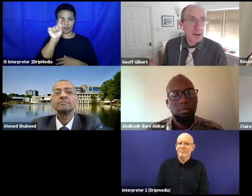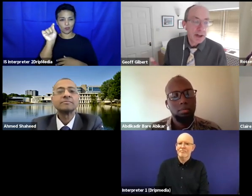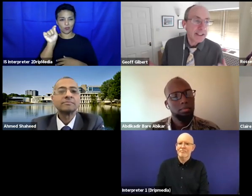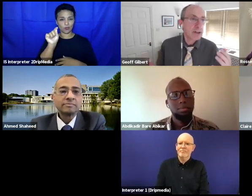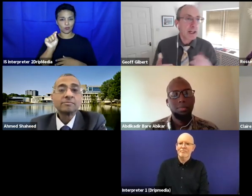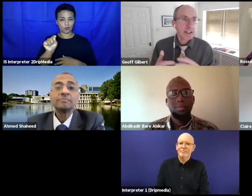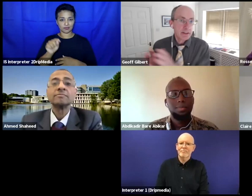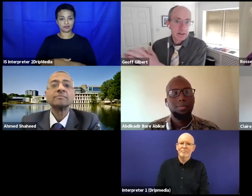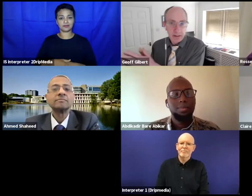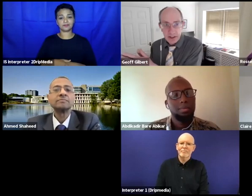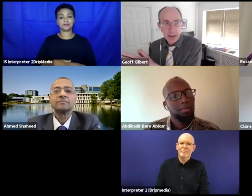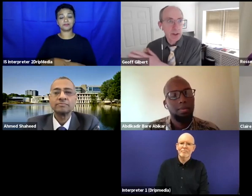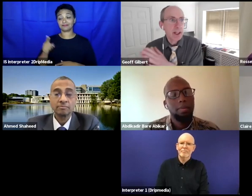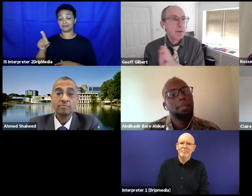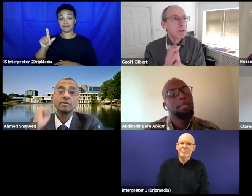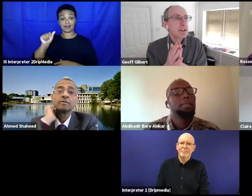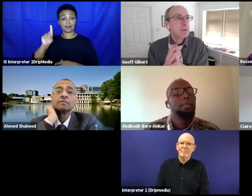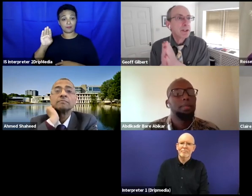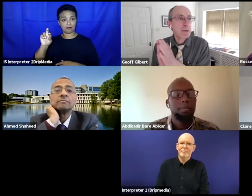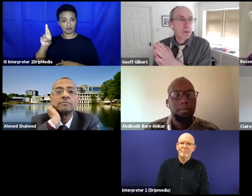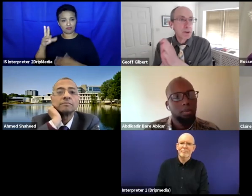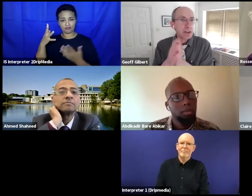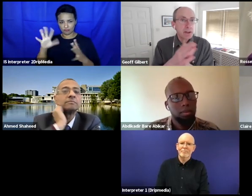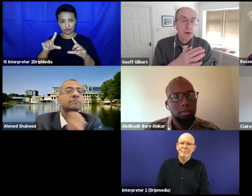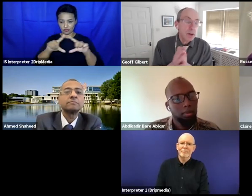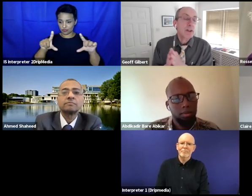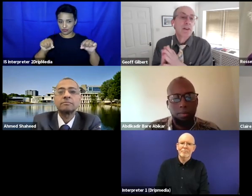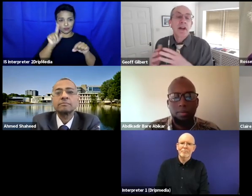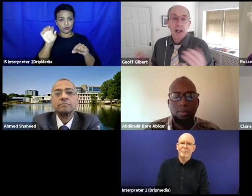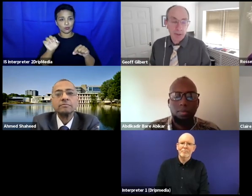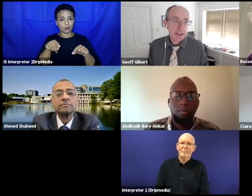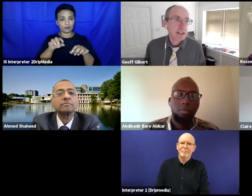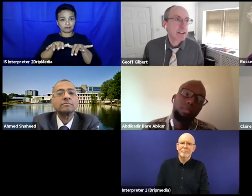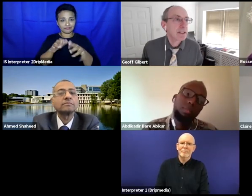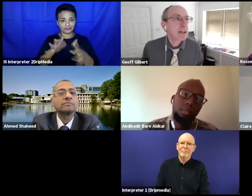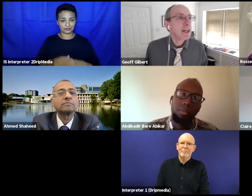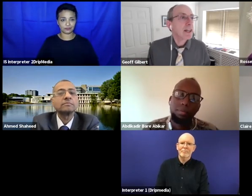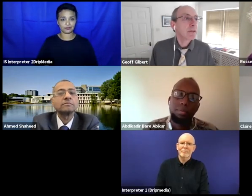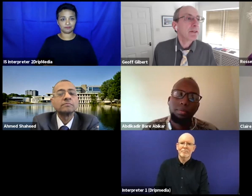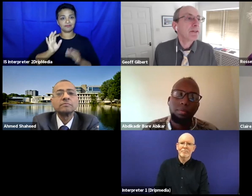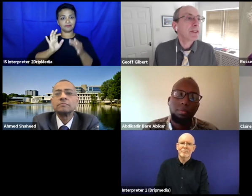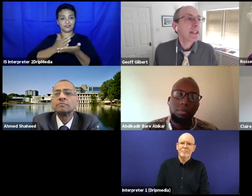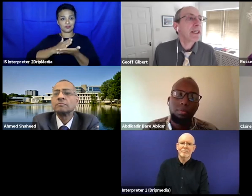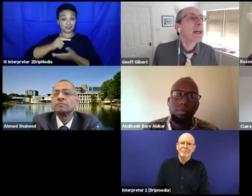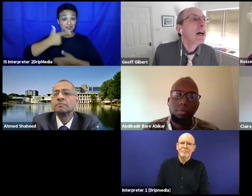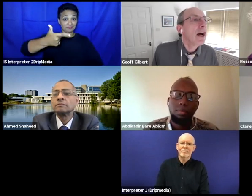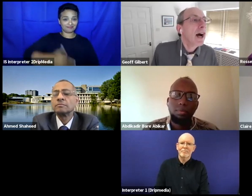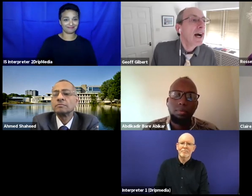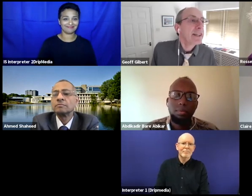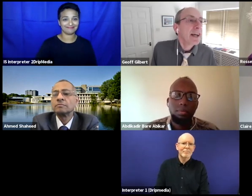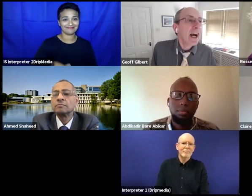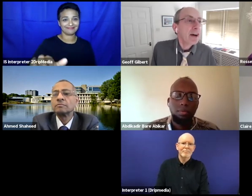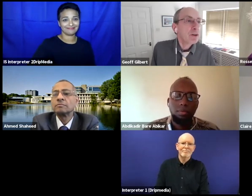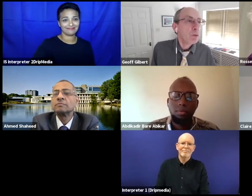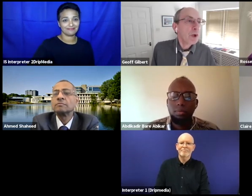Abikar already addressed in the Q&A boxes, but I want to put it to all our panelists. It comes in from Vasiliki.